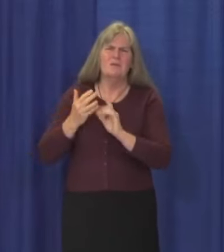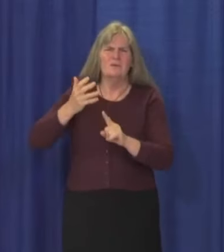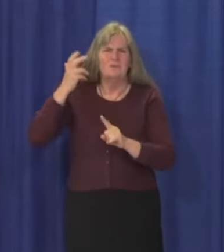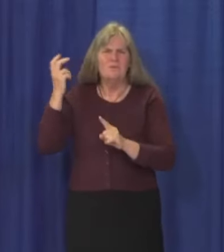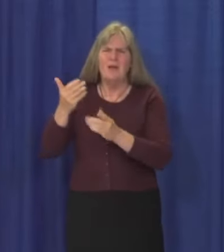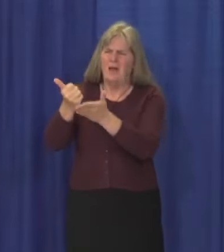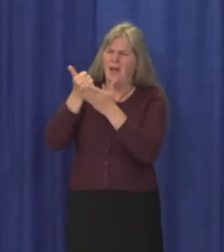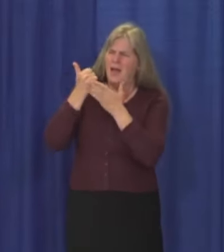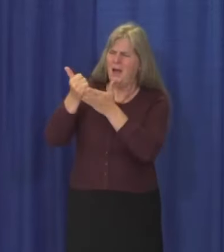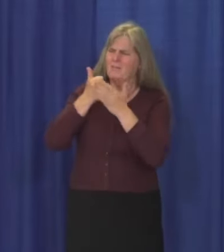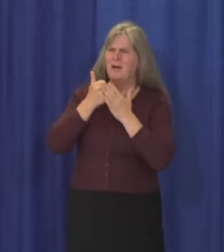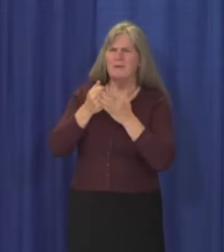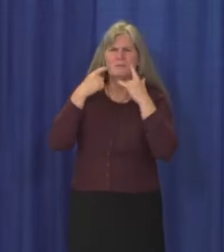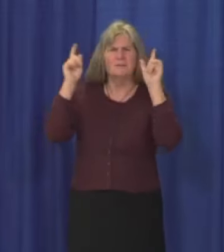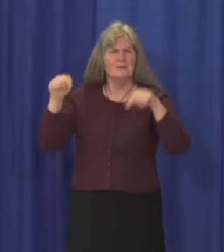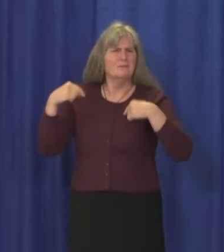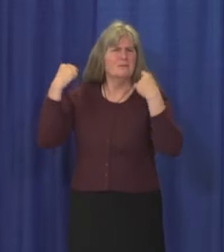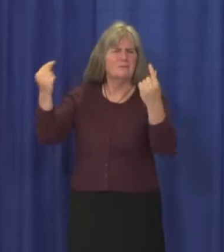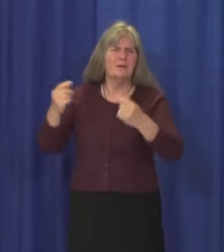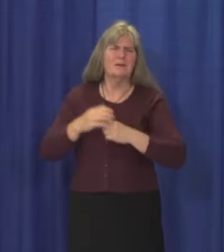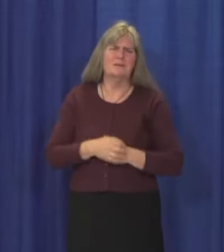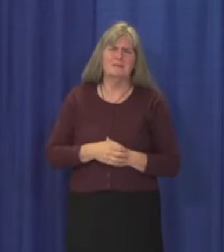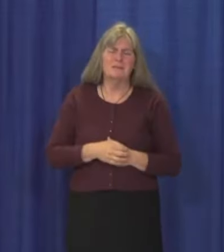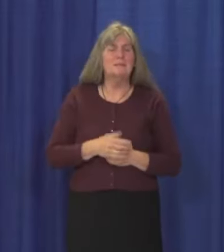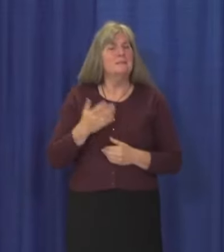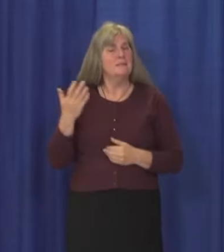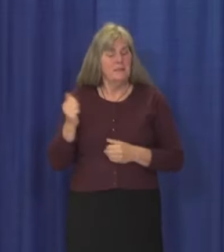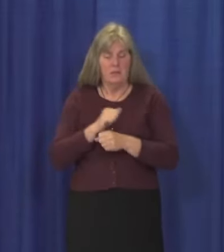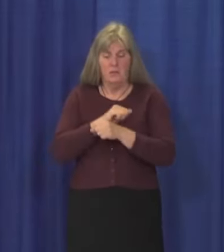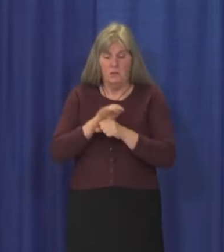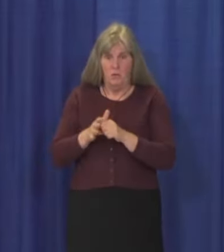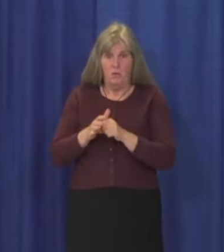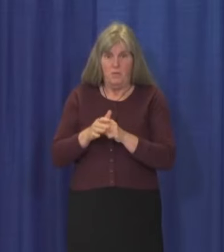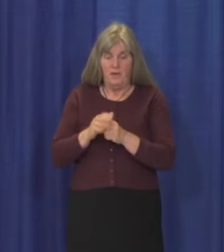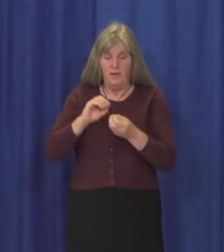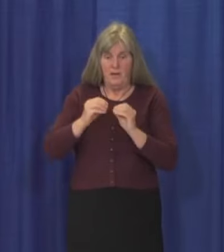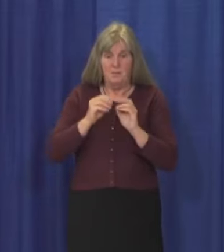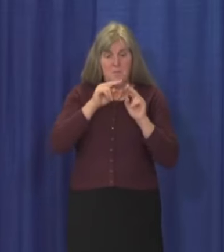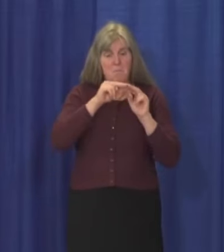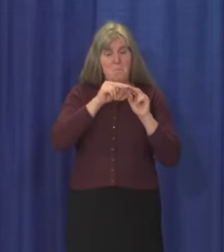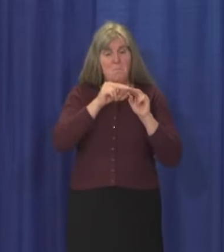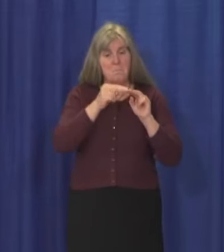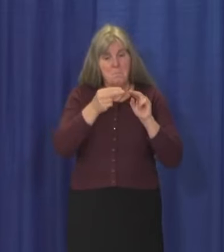very effective. We are seeing a slow but steady decrease in cases.